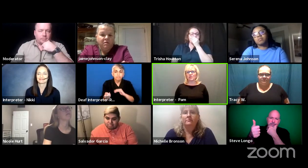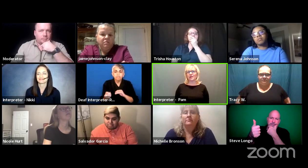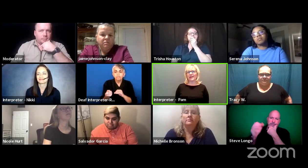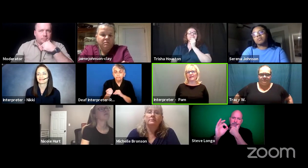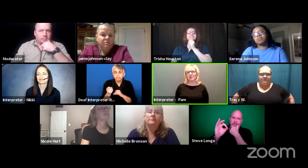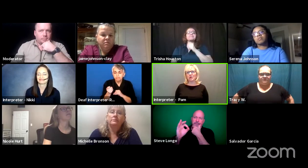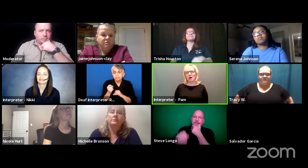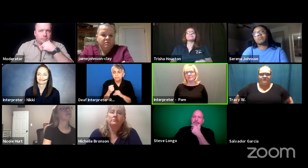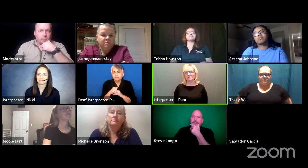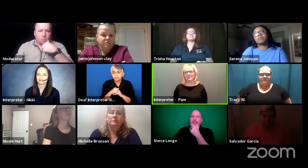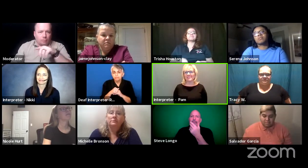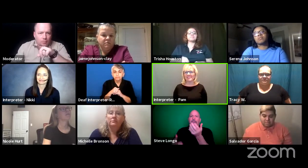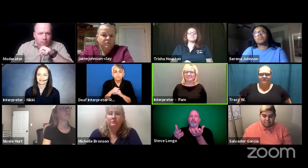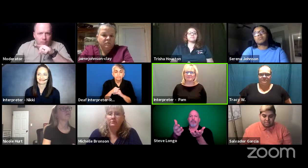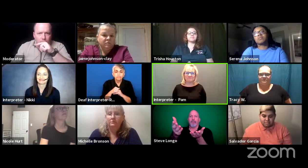Sorry, I have a cough.